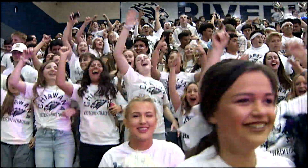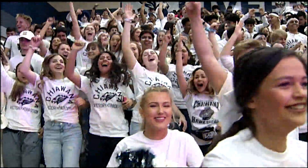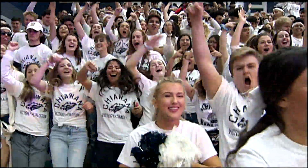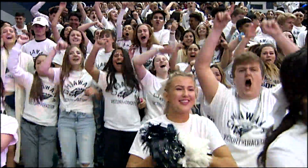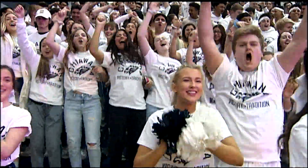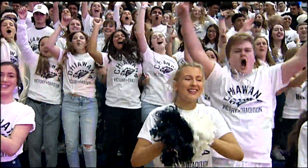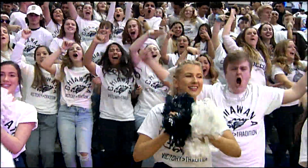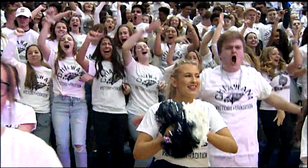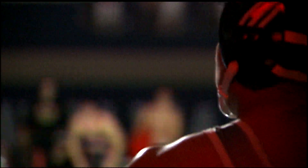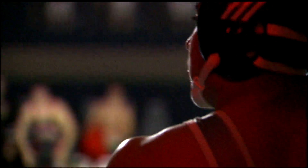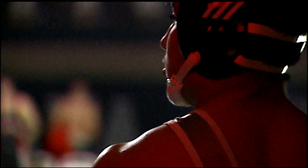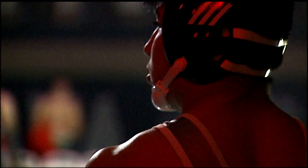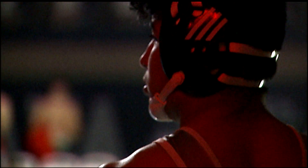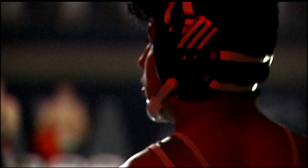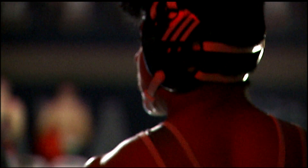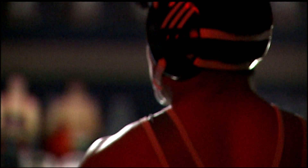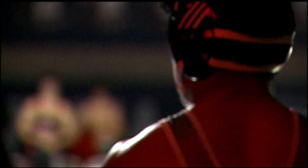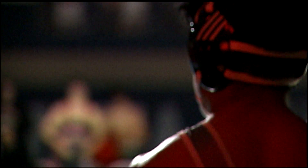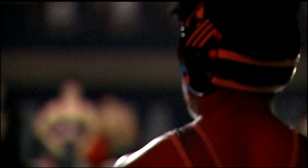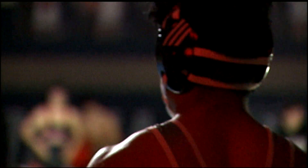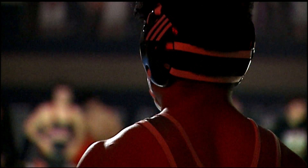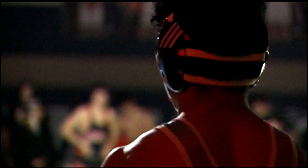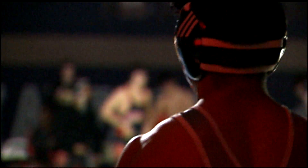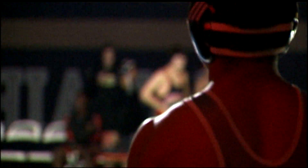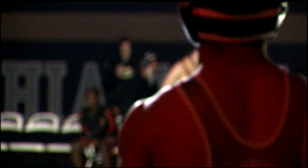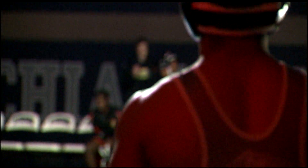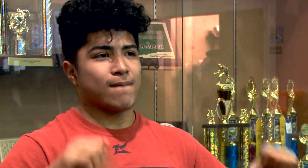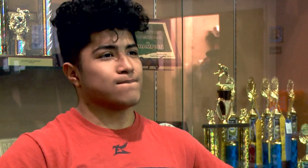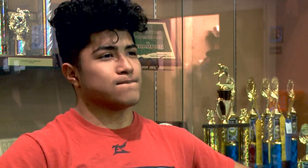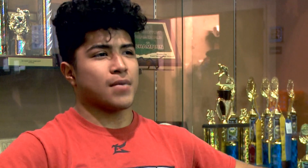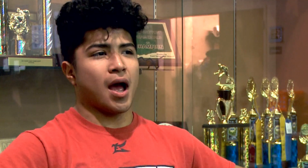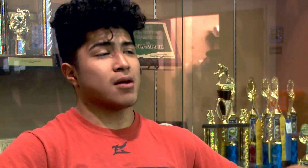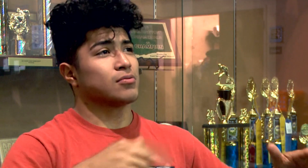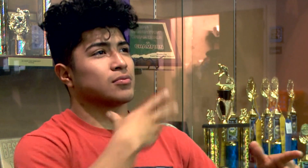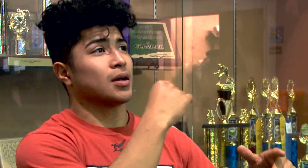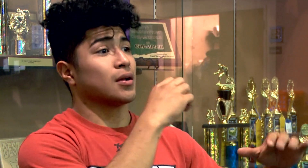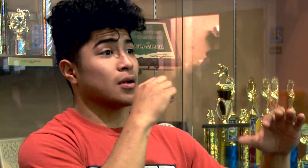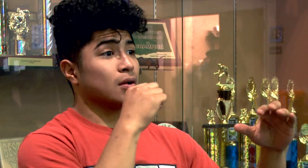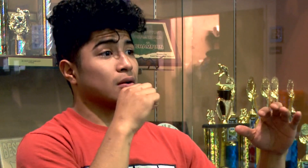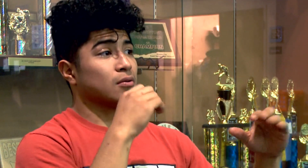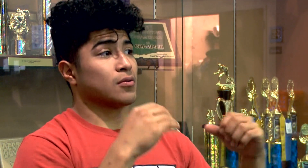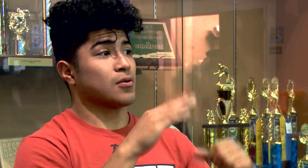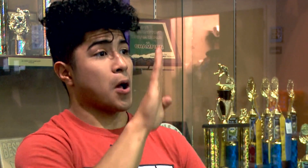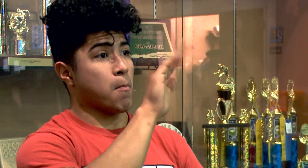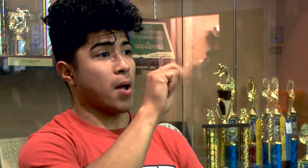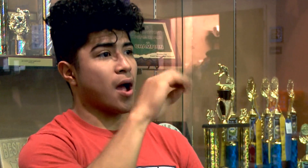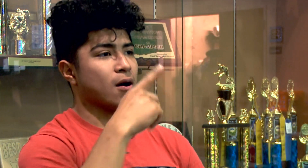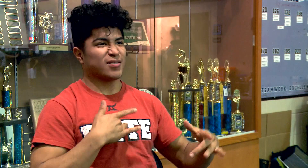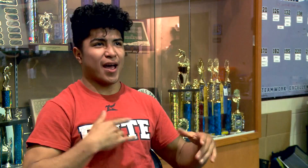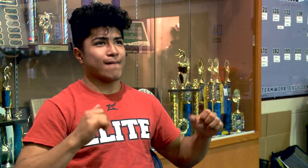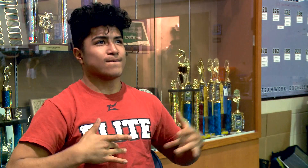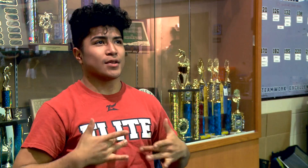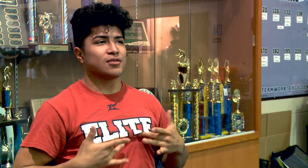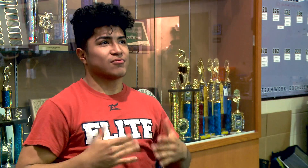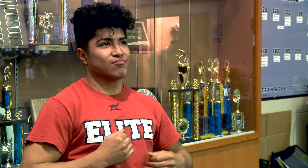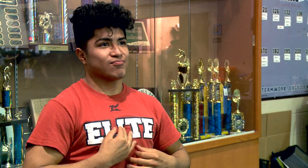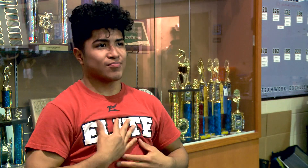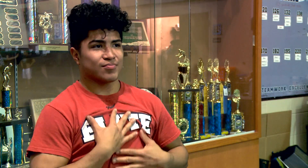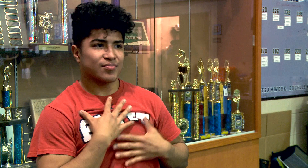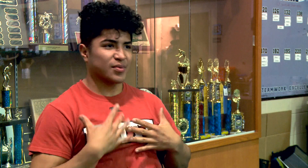All is quiet. Sight and feel take over. If people are yelling, I can feel the vibration. When they have their music going